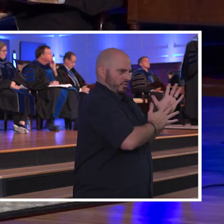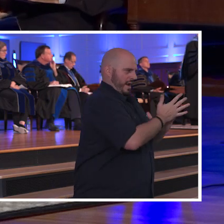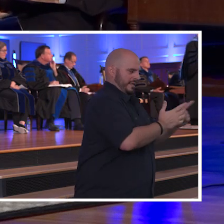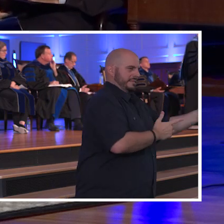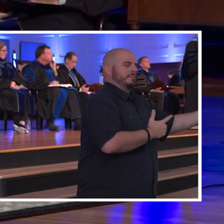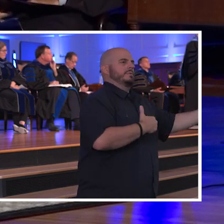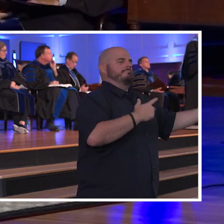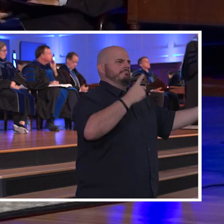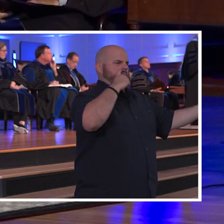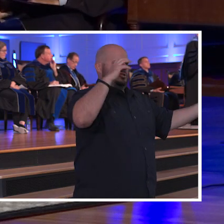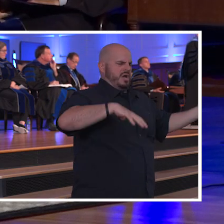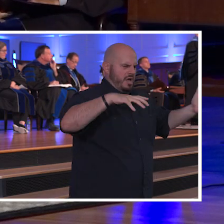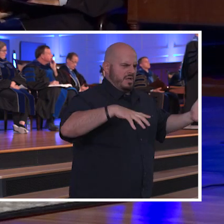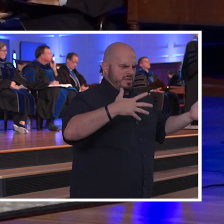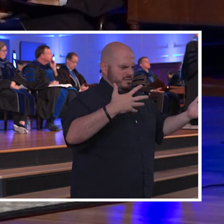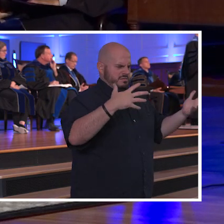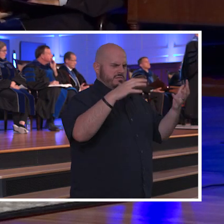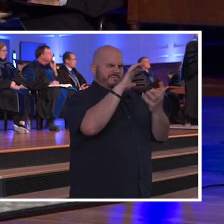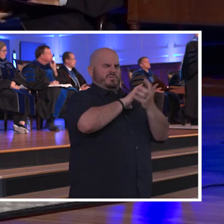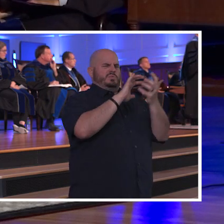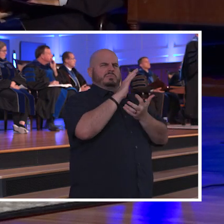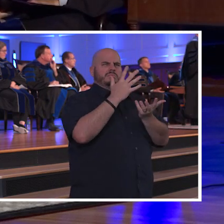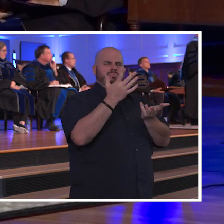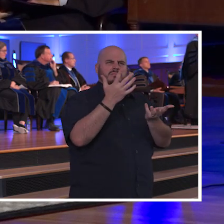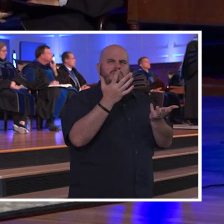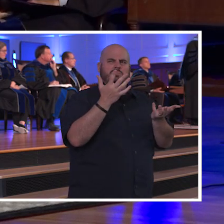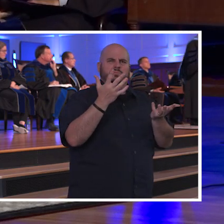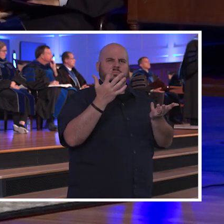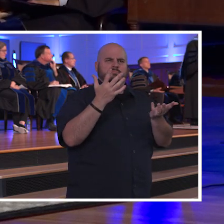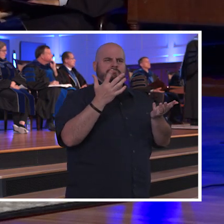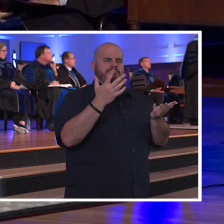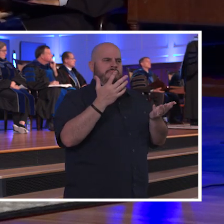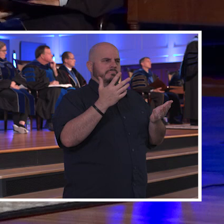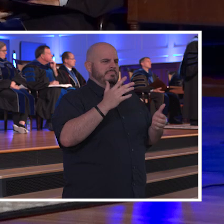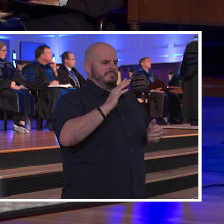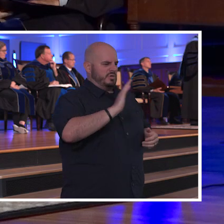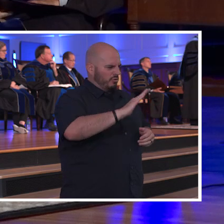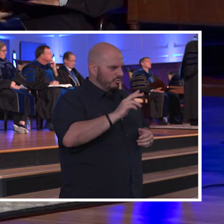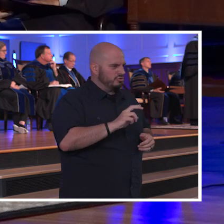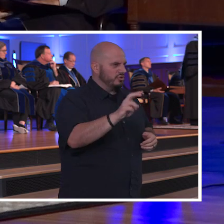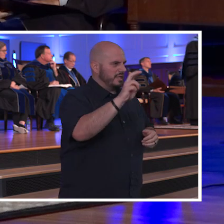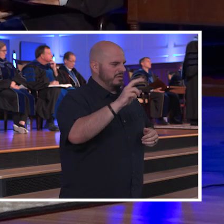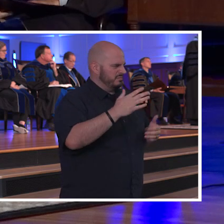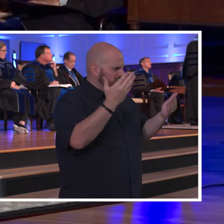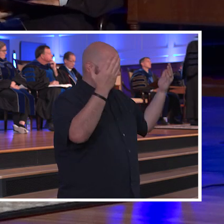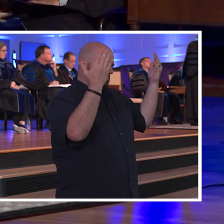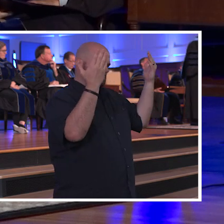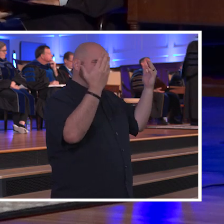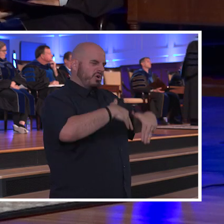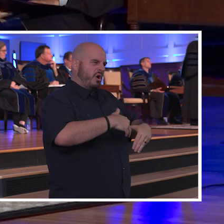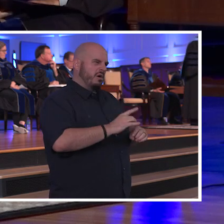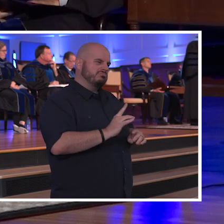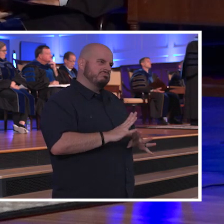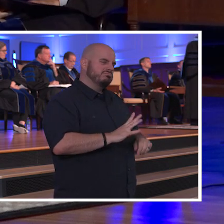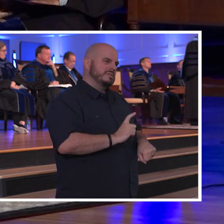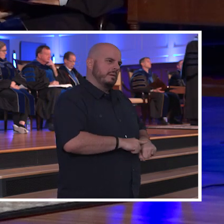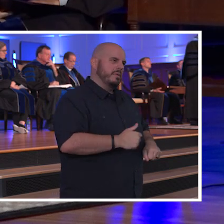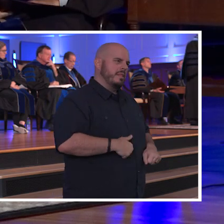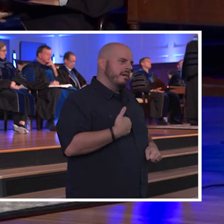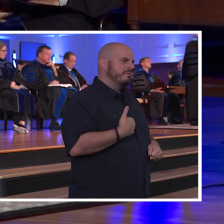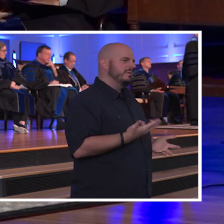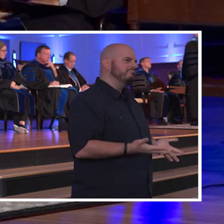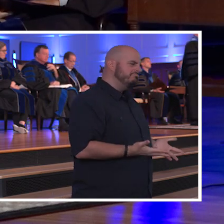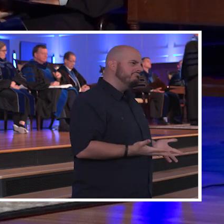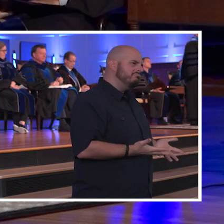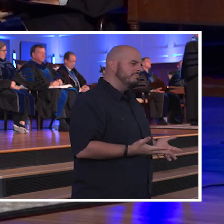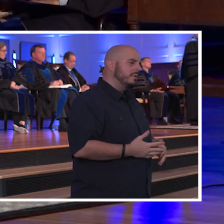was confused. By her own witness, she says it was a very dark time in her life. And at that time, now